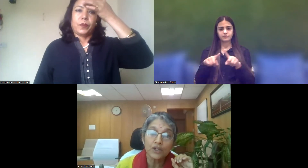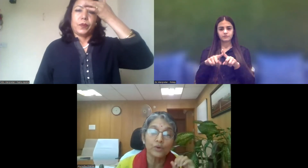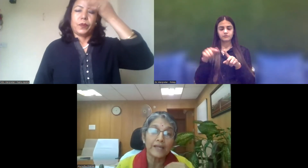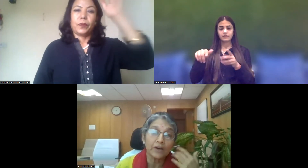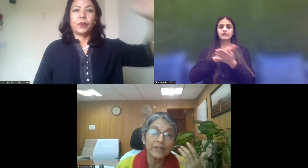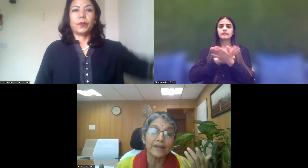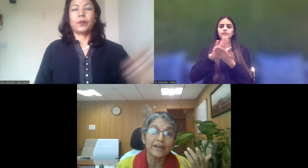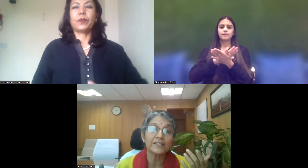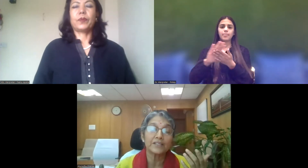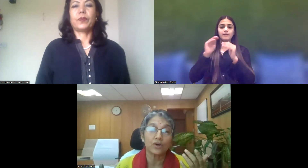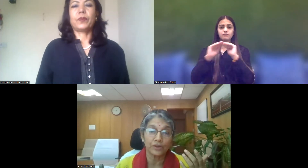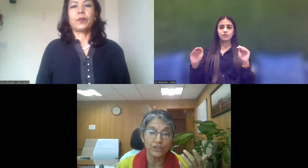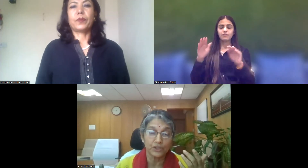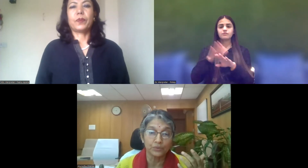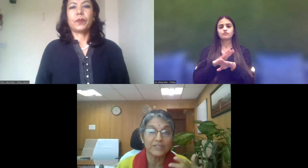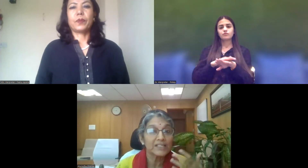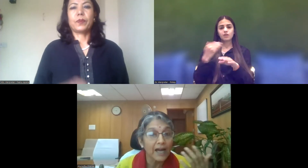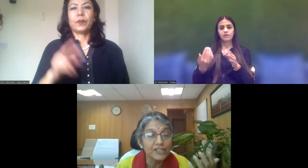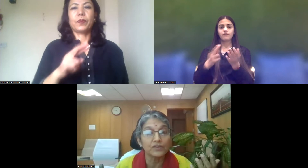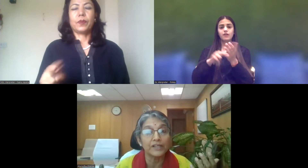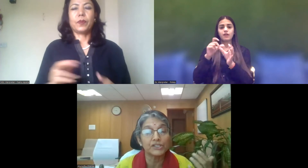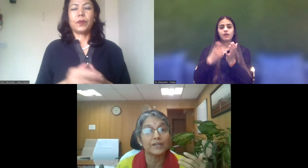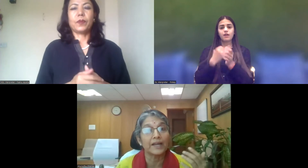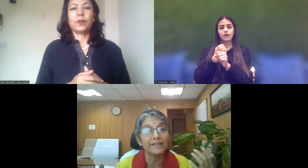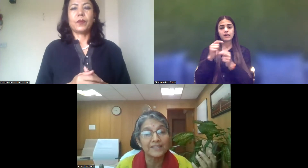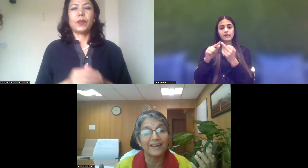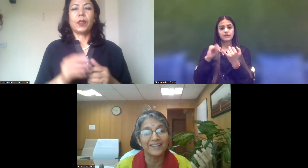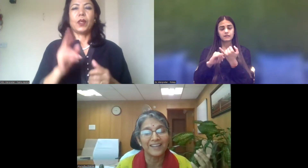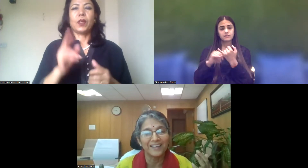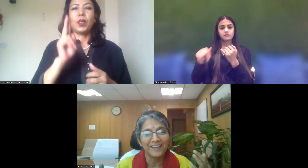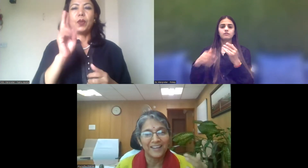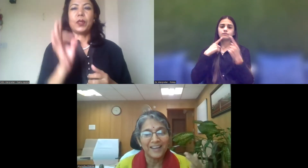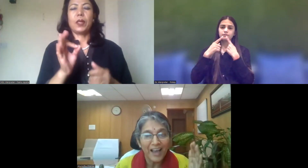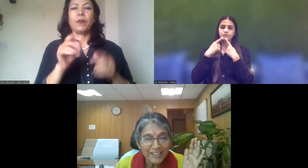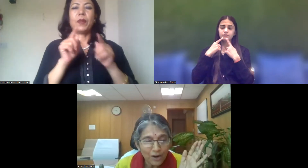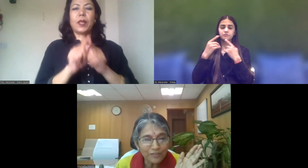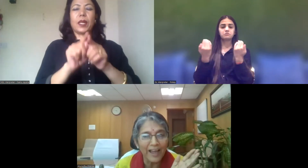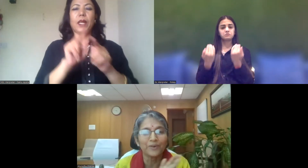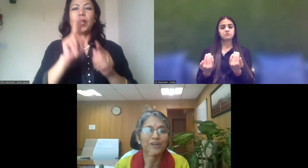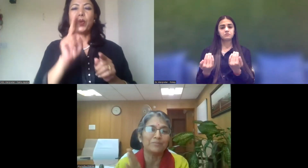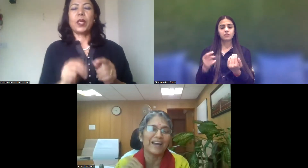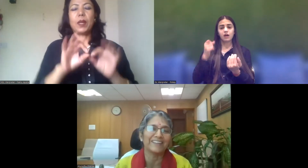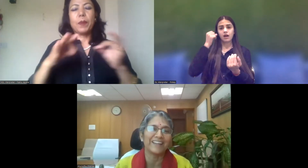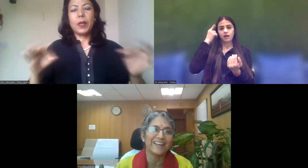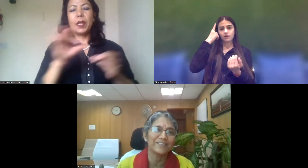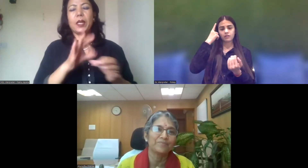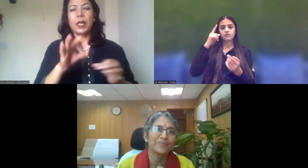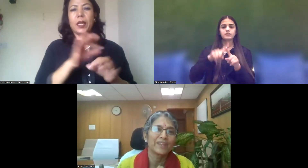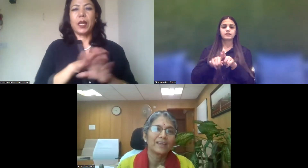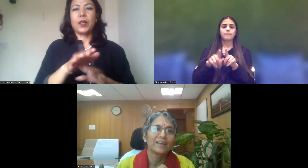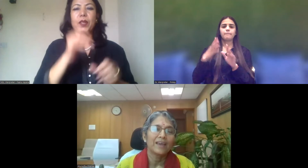children slowly, and now that Nargis is talking to you with such articulation and understanding, has a lot of hand-holding behind